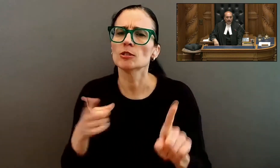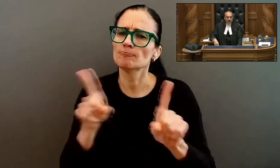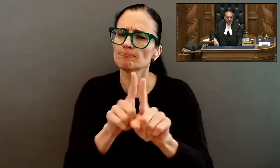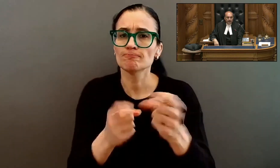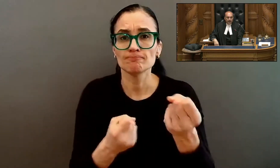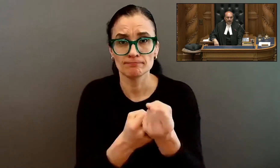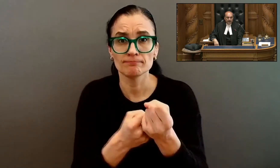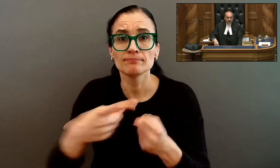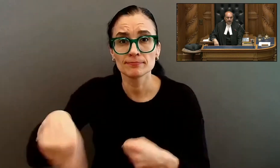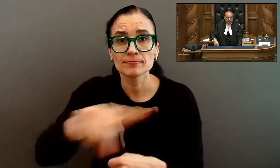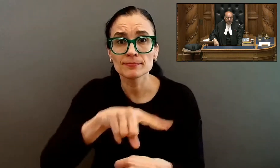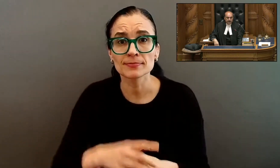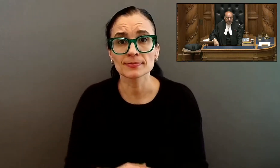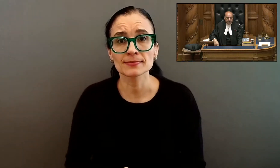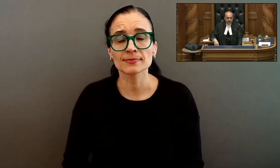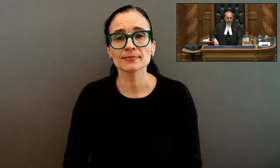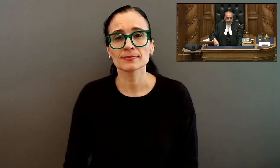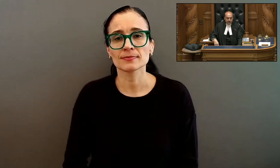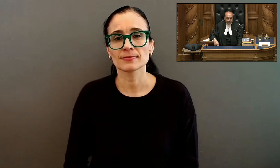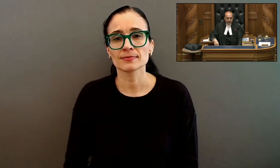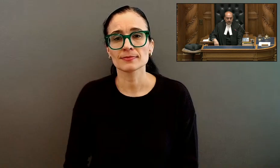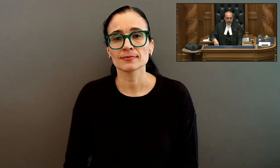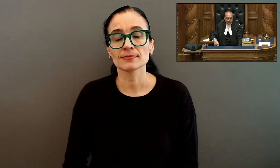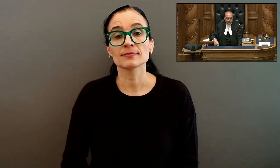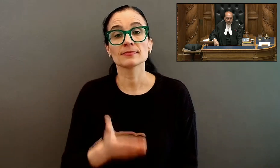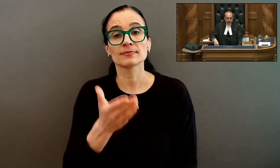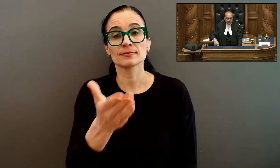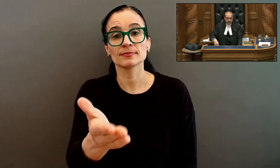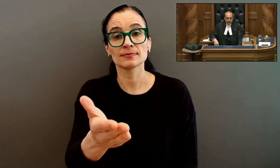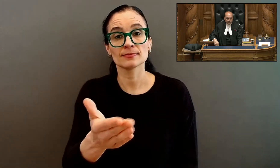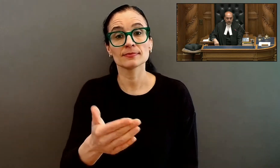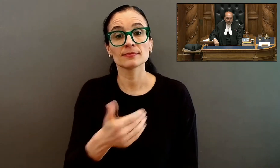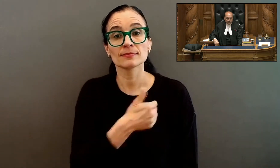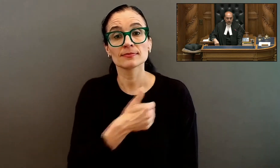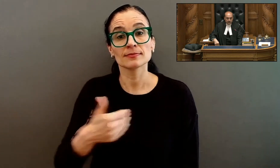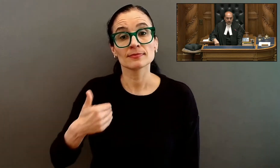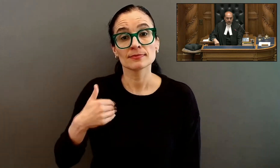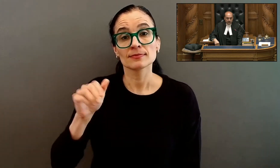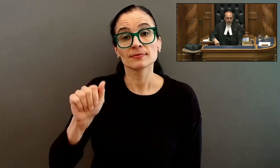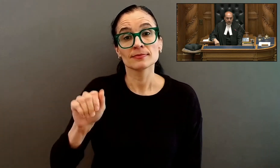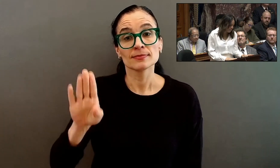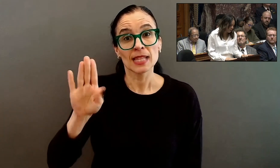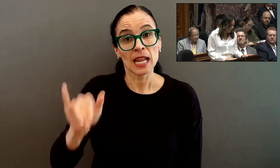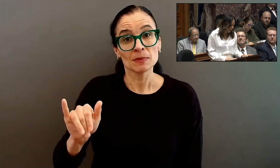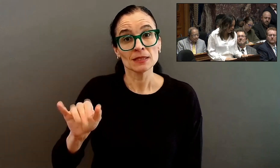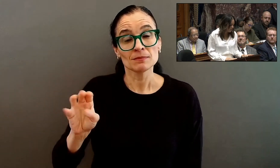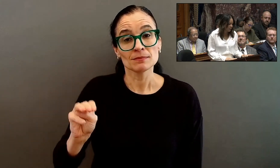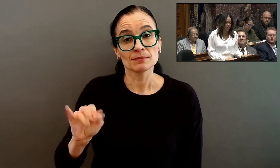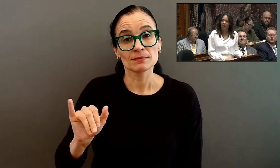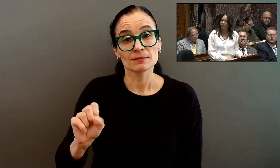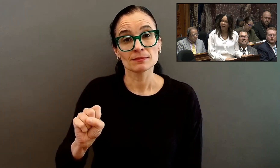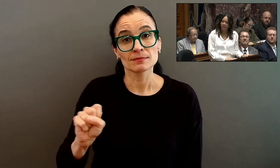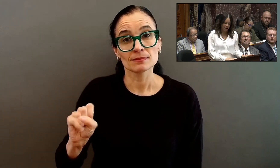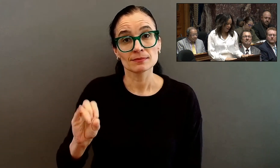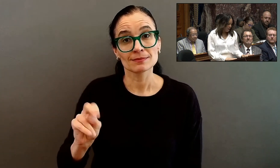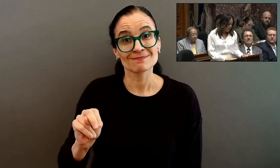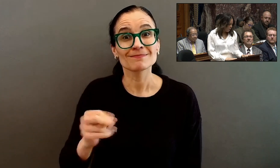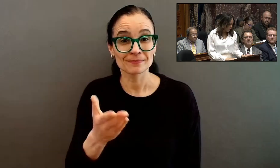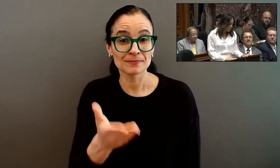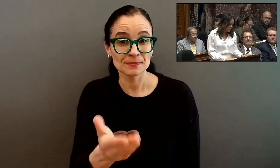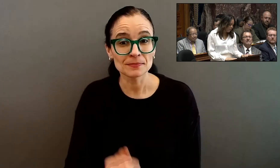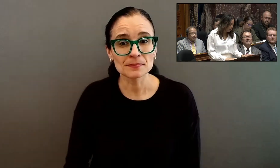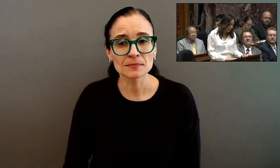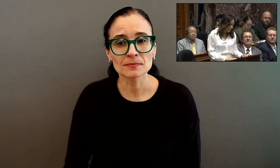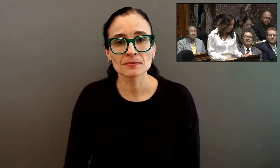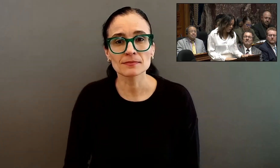Member for Abbotsford Mission. Thank you, Mr. Speaker. Everyone wants to live in a community where people look out for each other,